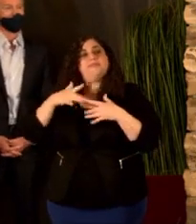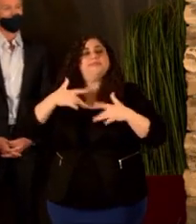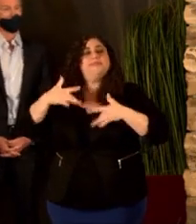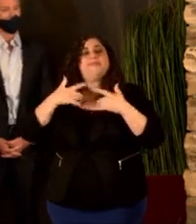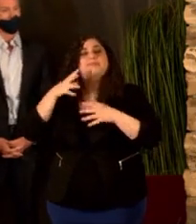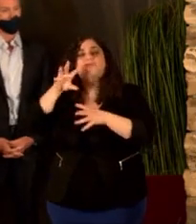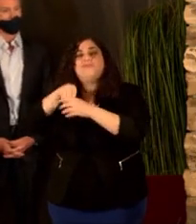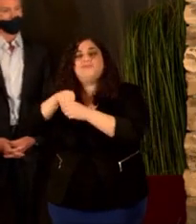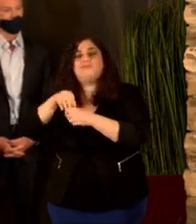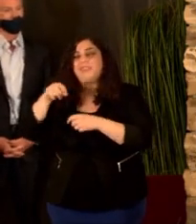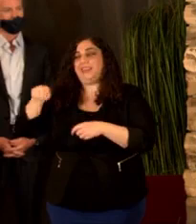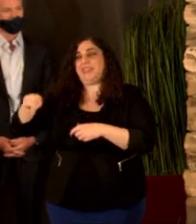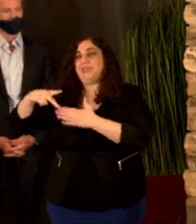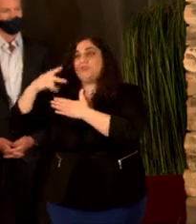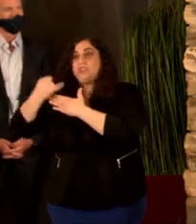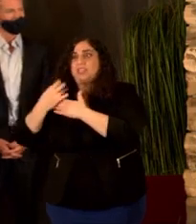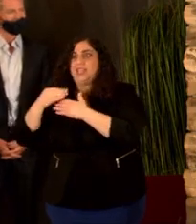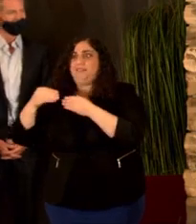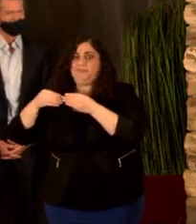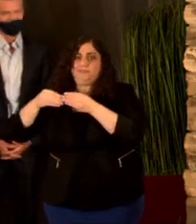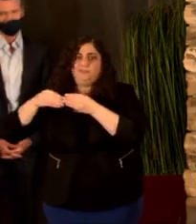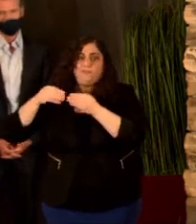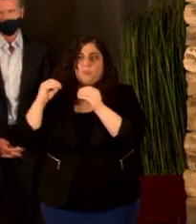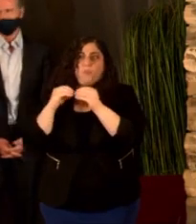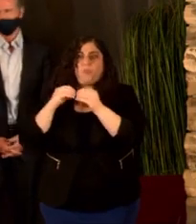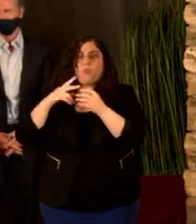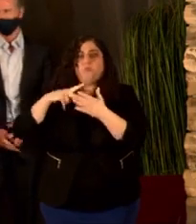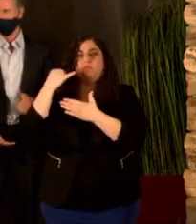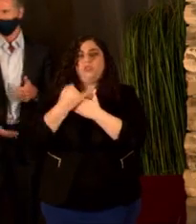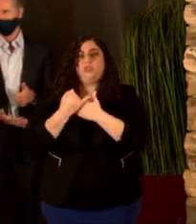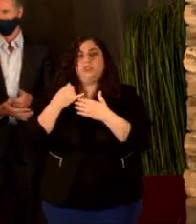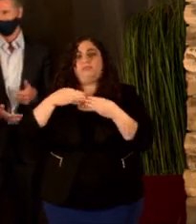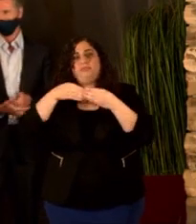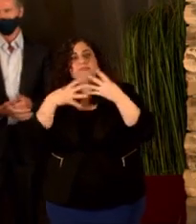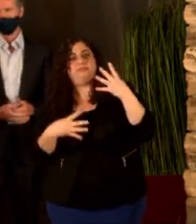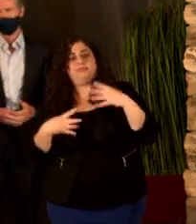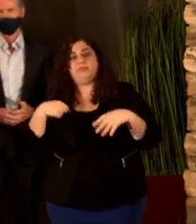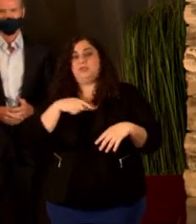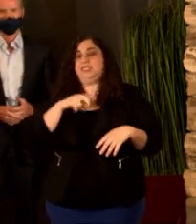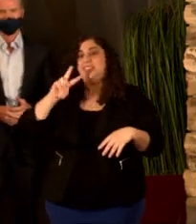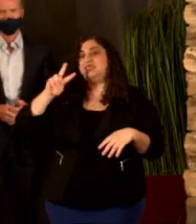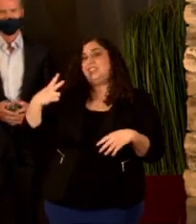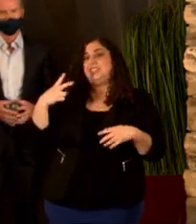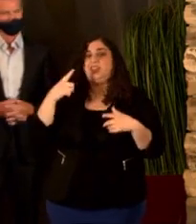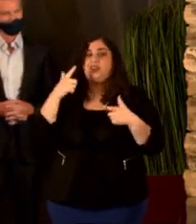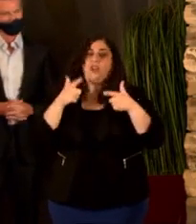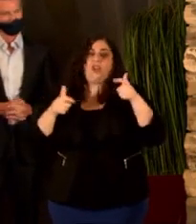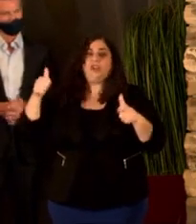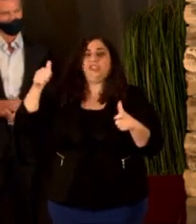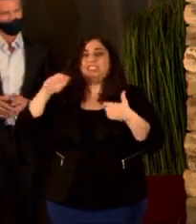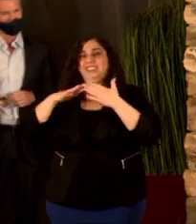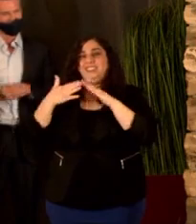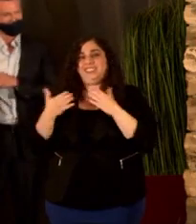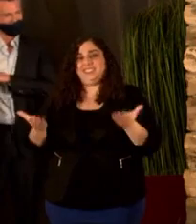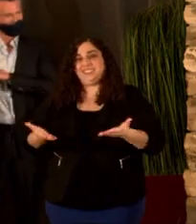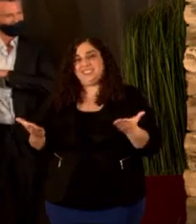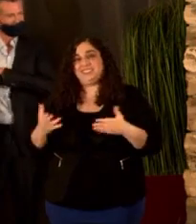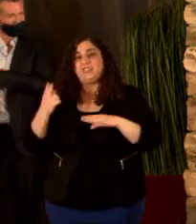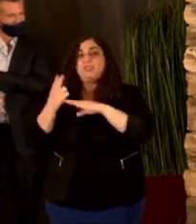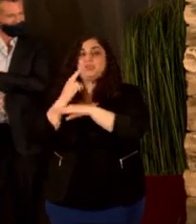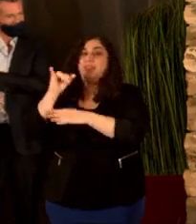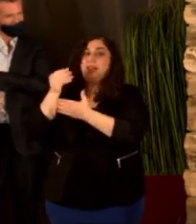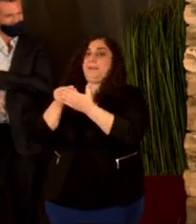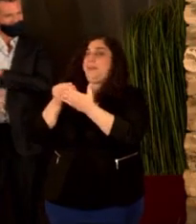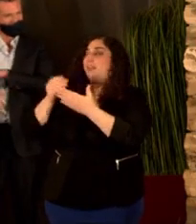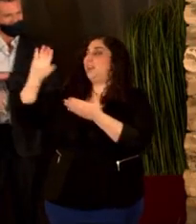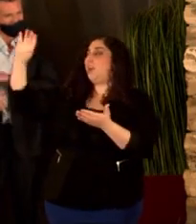second largest city in the state of California, we are prepared to take the funds that you're going to recommend to the legislature today to put them to work with purpose